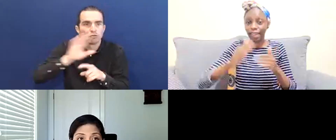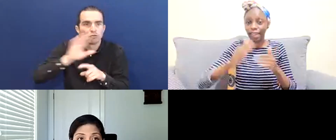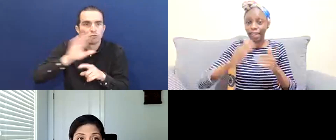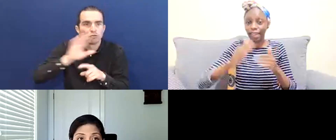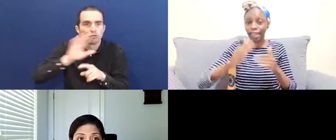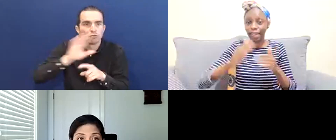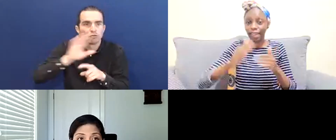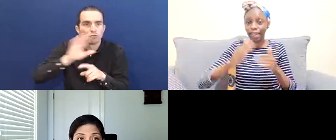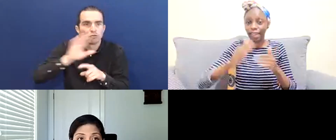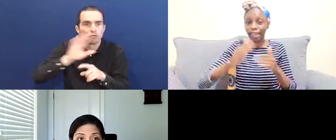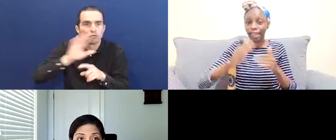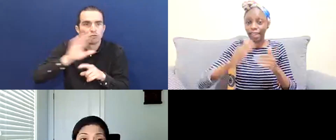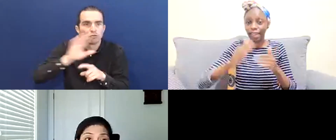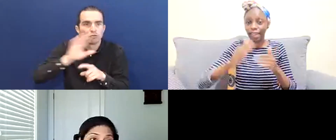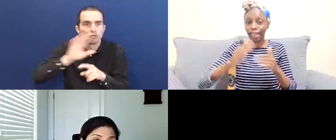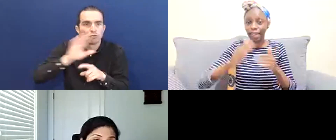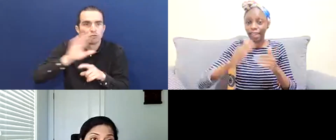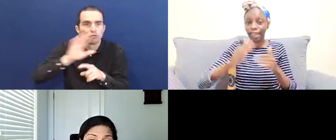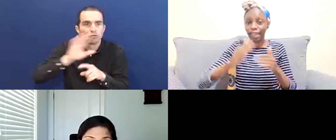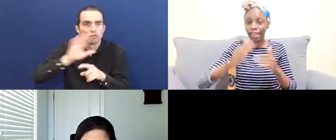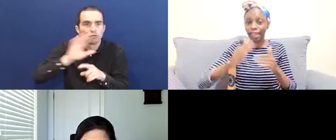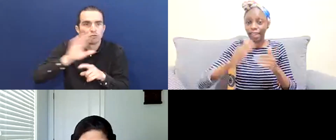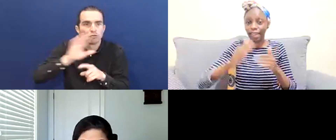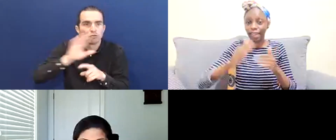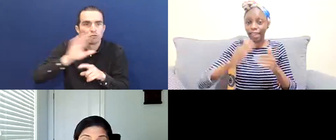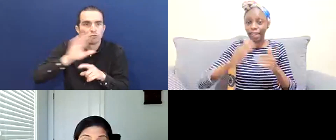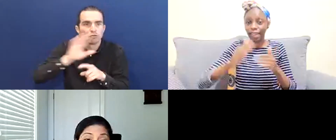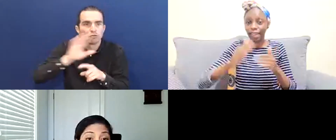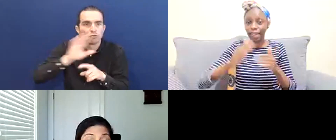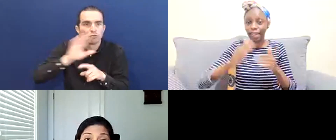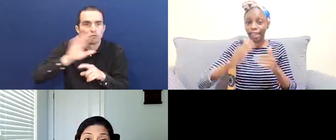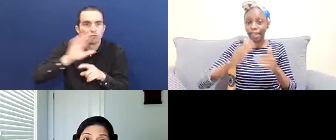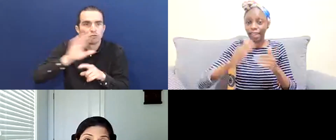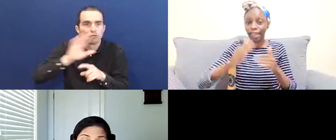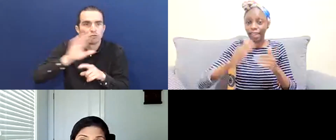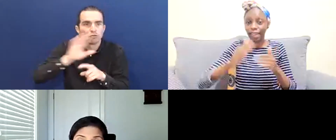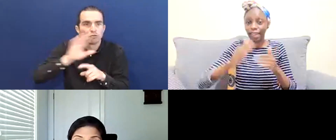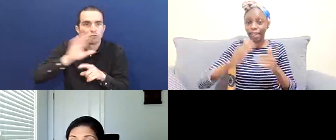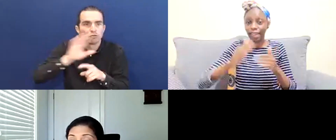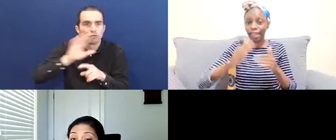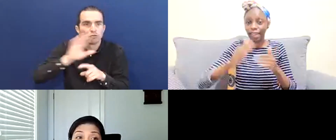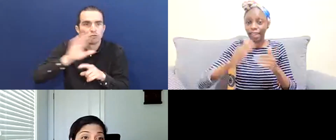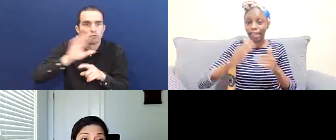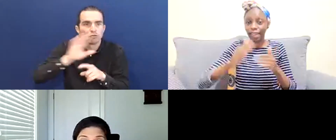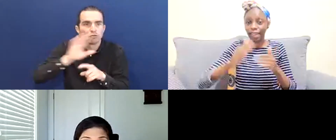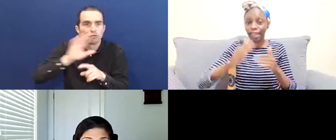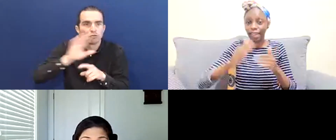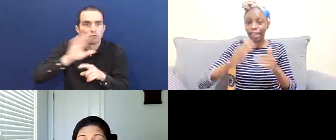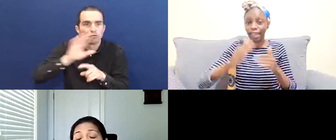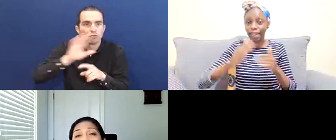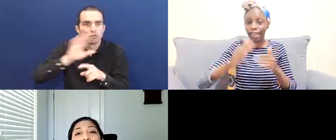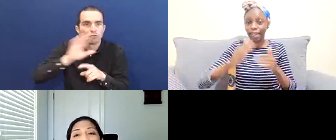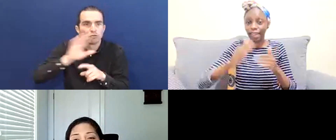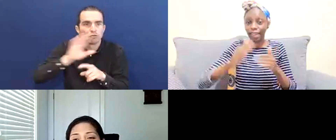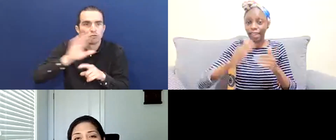data collection, but we also have a global survey that's out right now for a range of stakeholders. We are sharing the link in the chat box. If you haven't yet taken